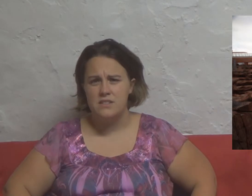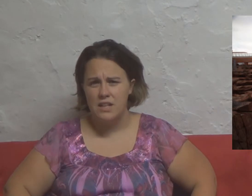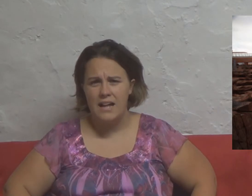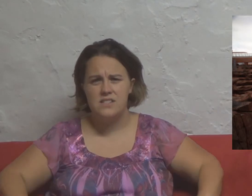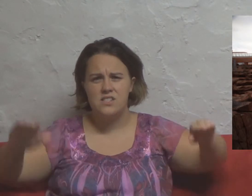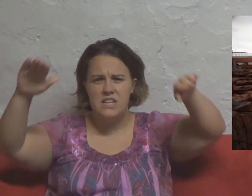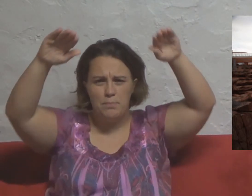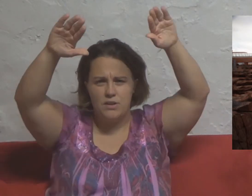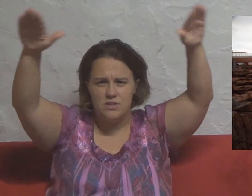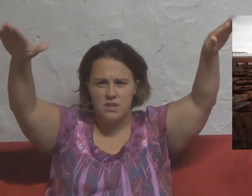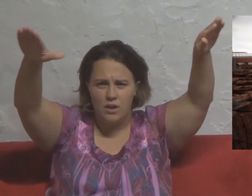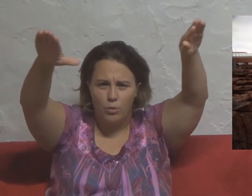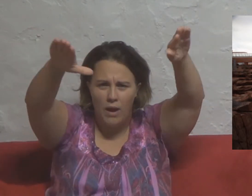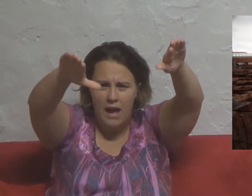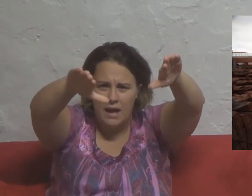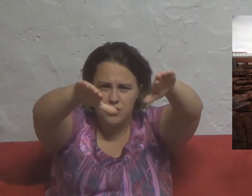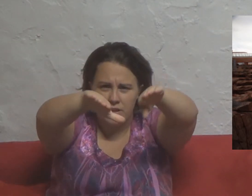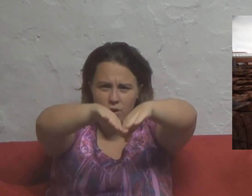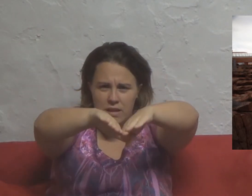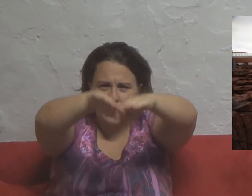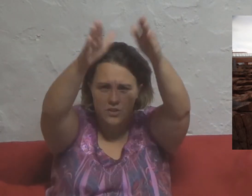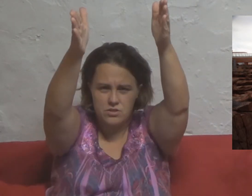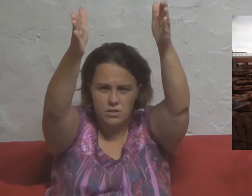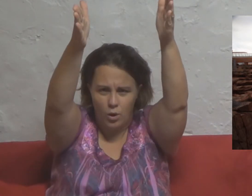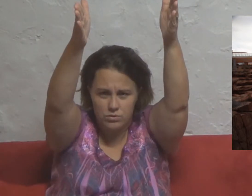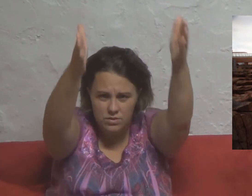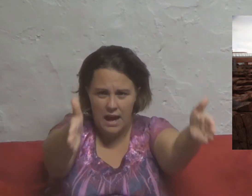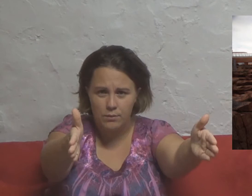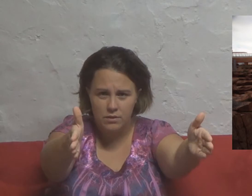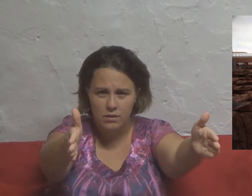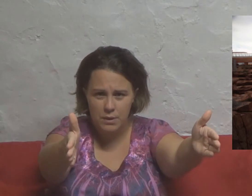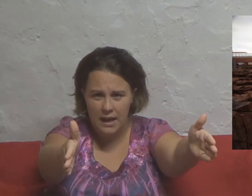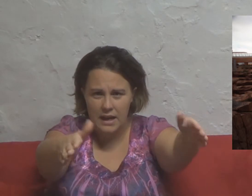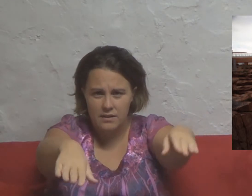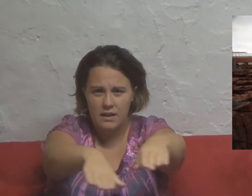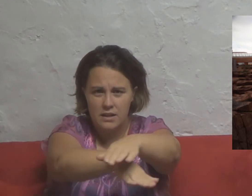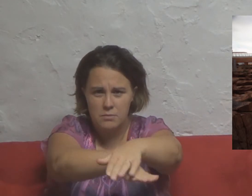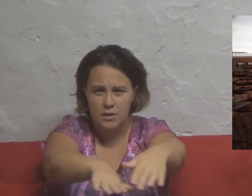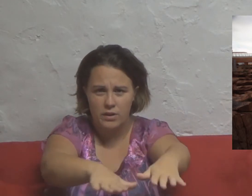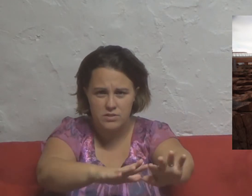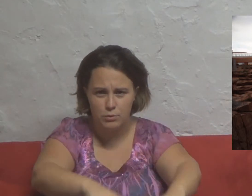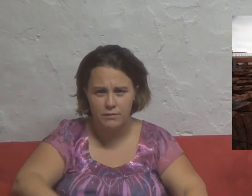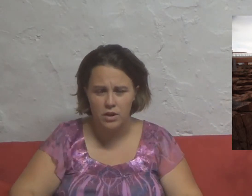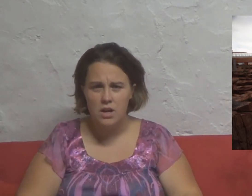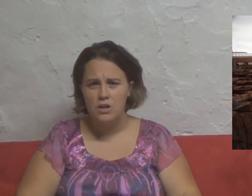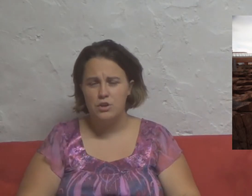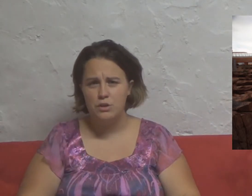it's a lot steeper. It doesn't gradually go down. It just goes down. Okay? And then in the middle is a river. So you